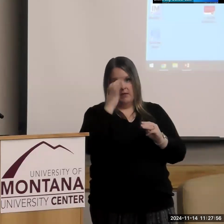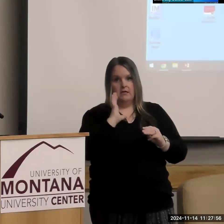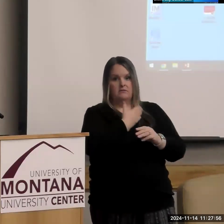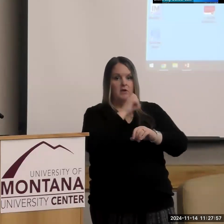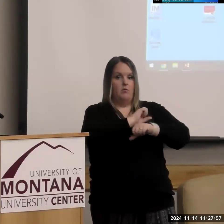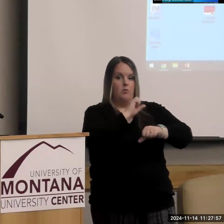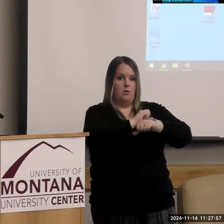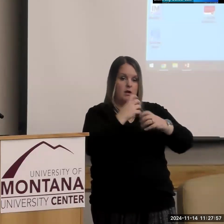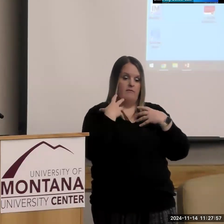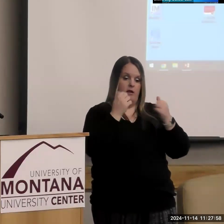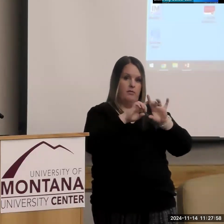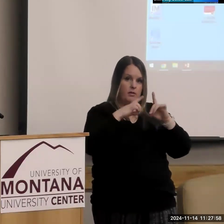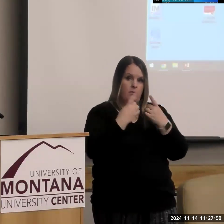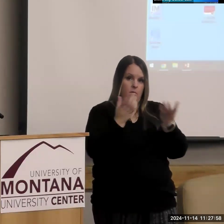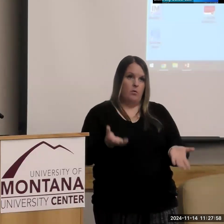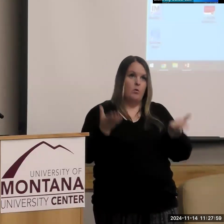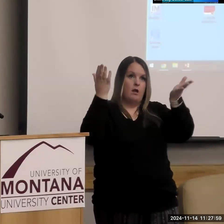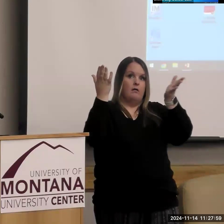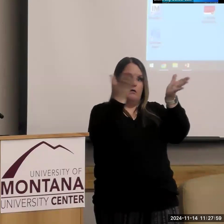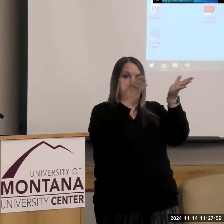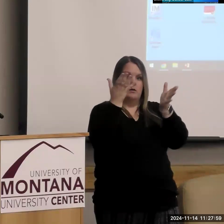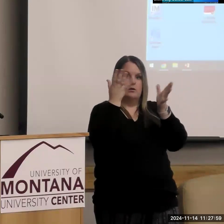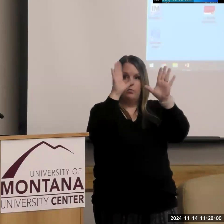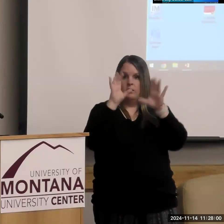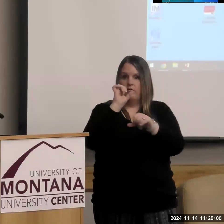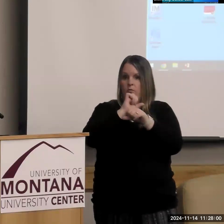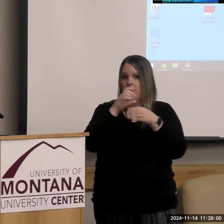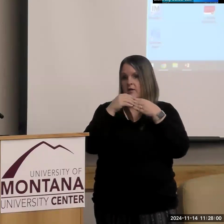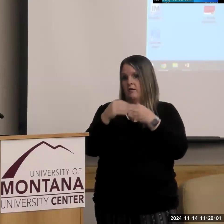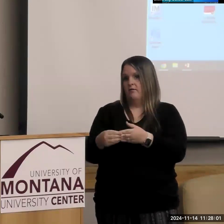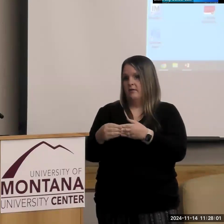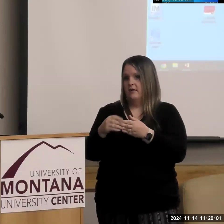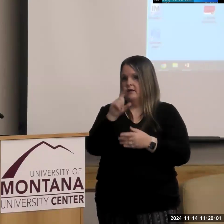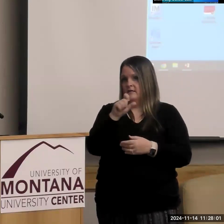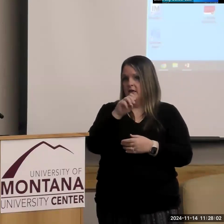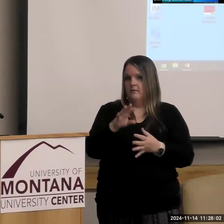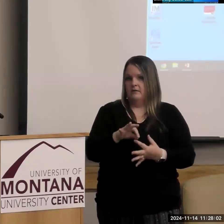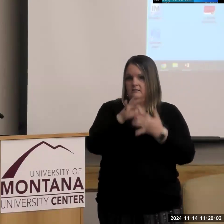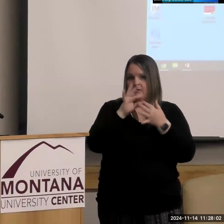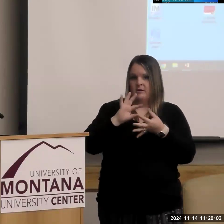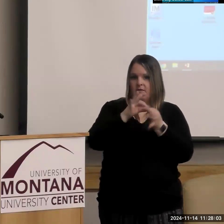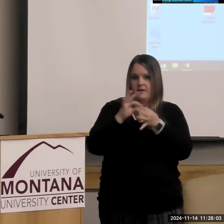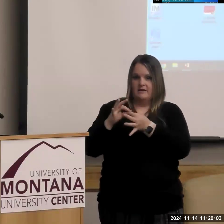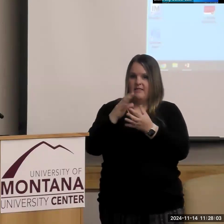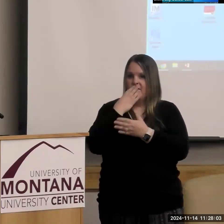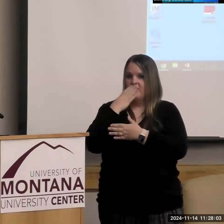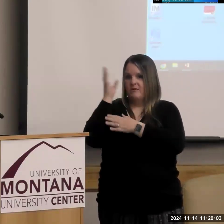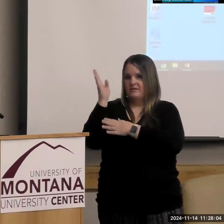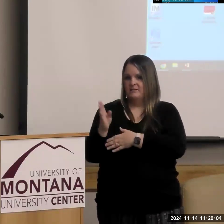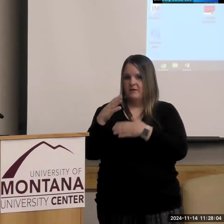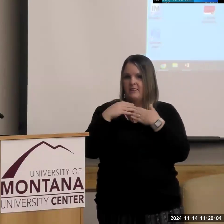we can lift up into the wonderful work you're leading, Tom, at Special Olympics. I'm so excited about your presentation and your